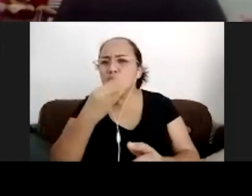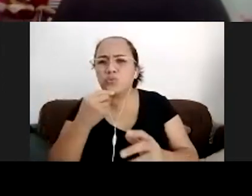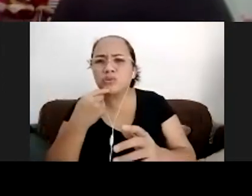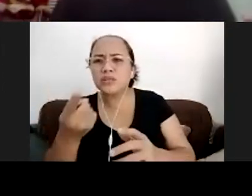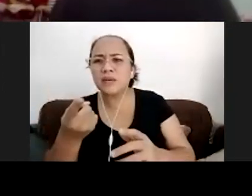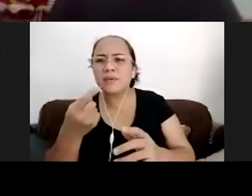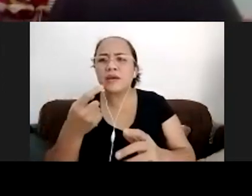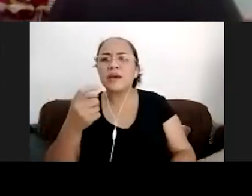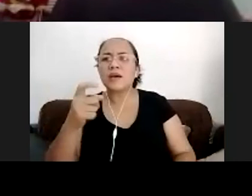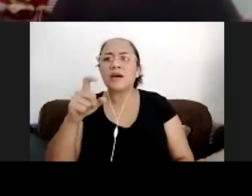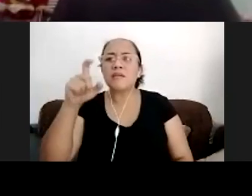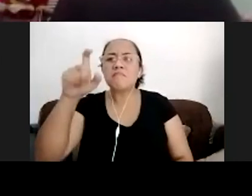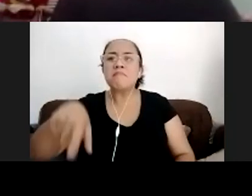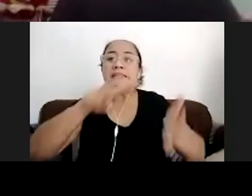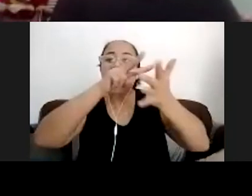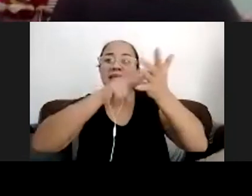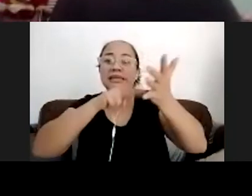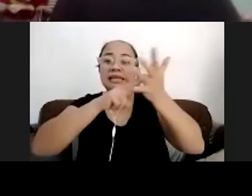read everything carefully.